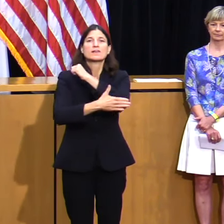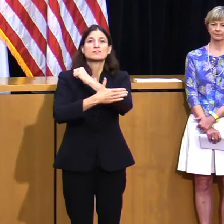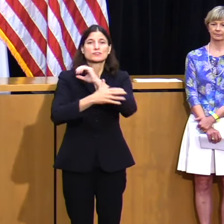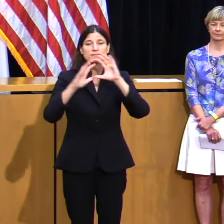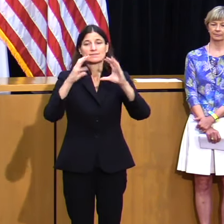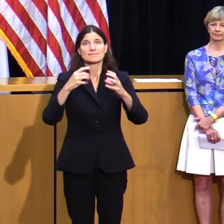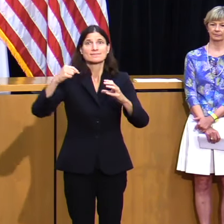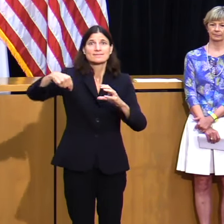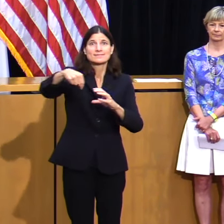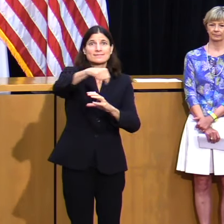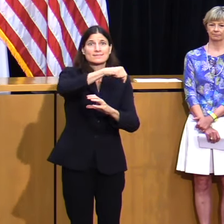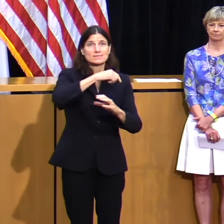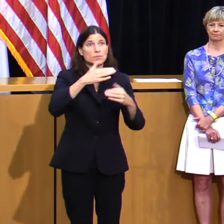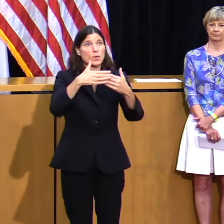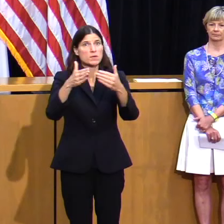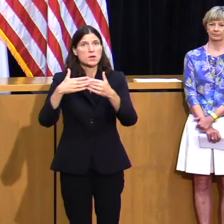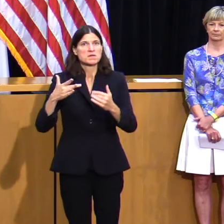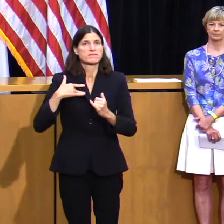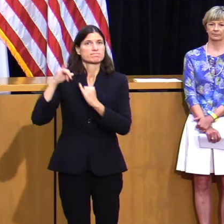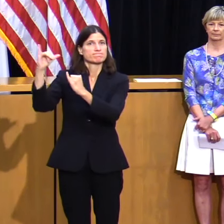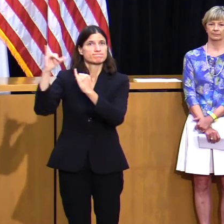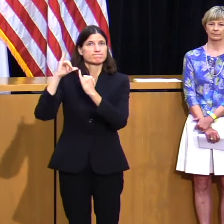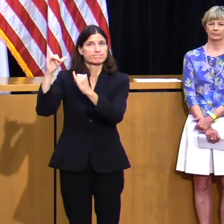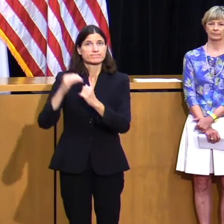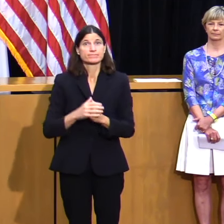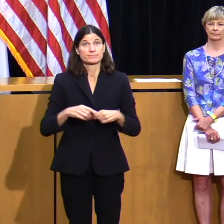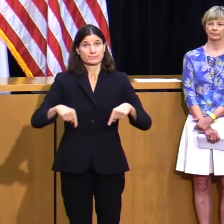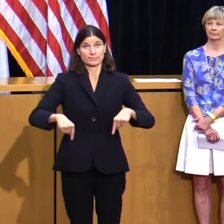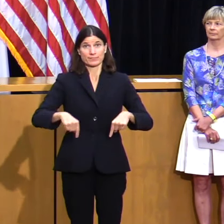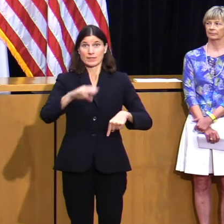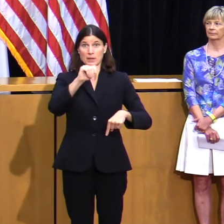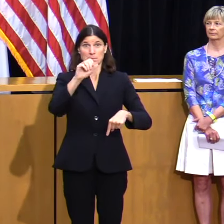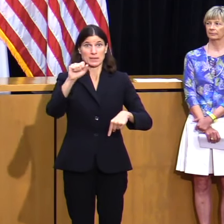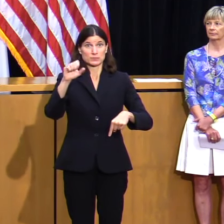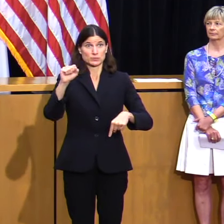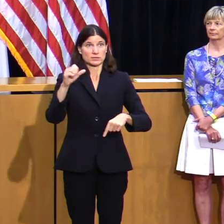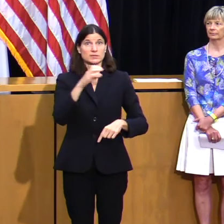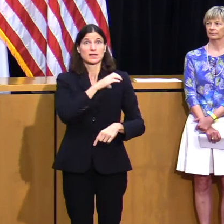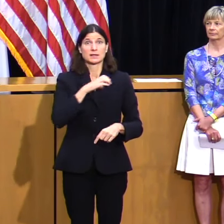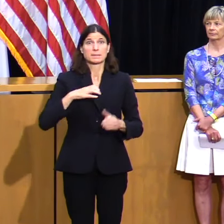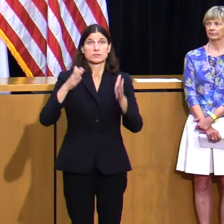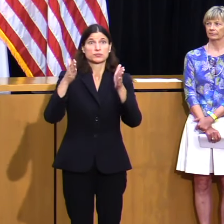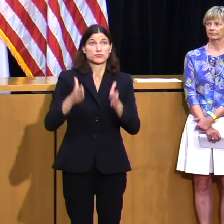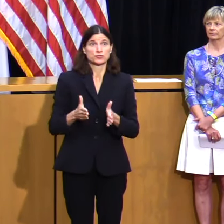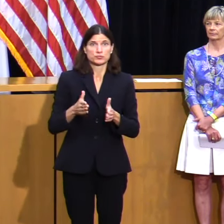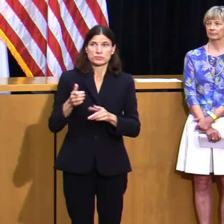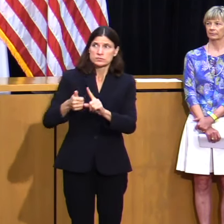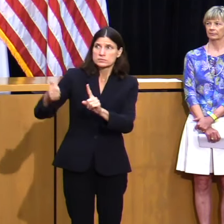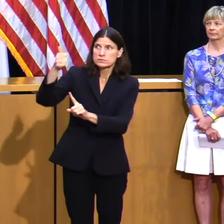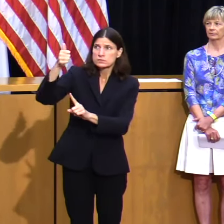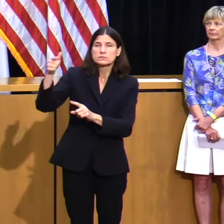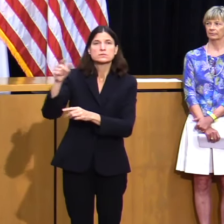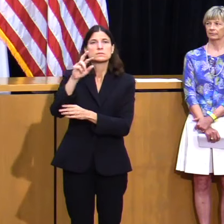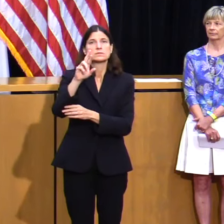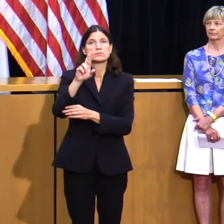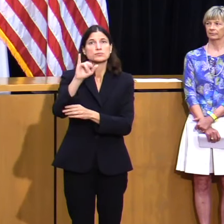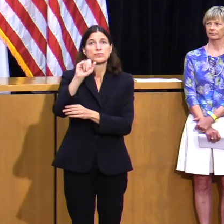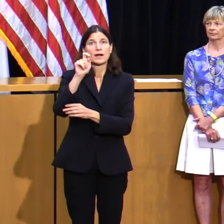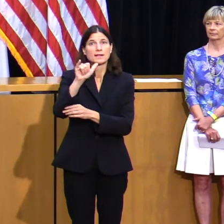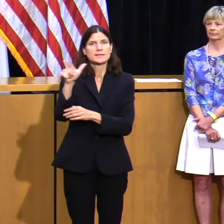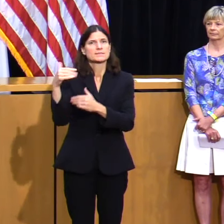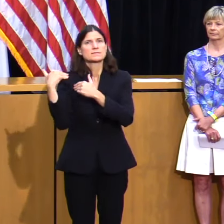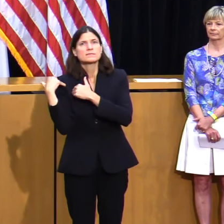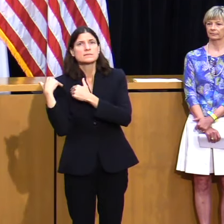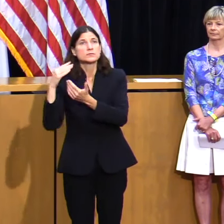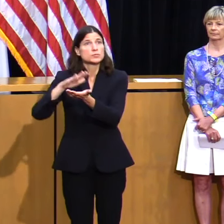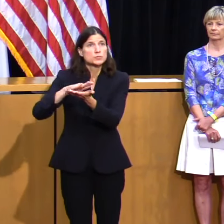with public health experts and medical professionals to follow the science to create these guidelines in the first place that are